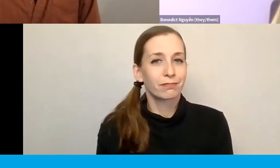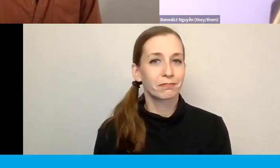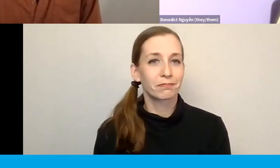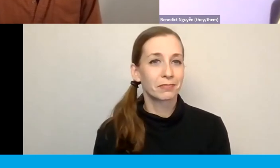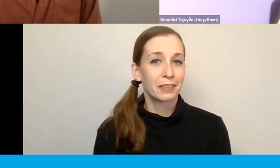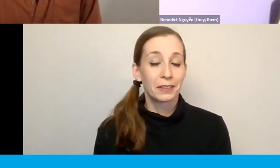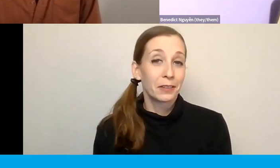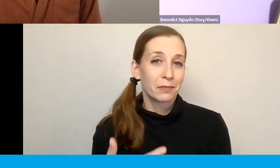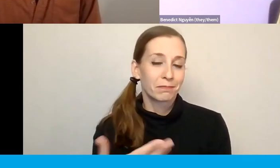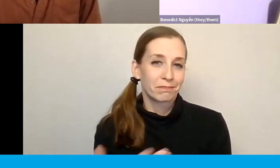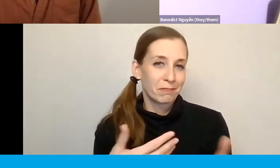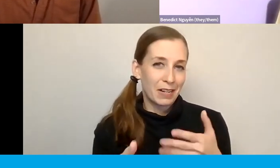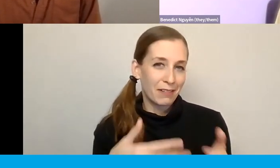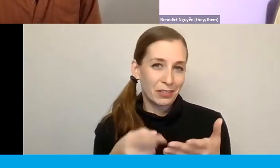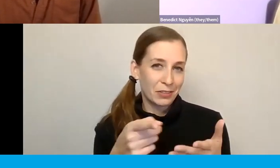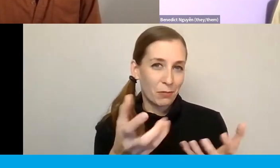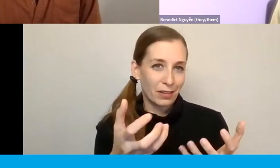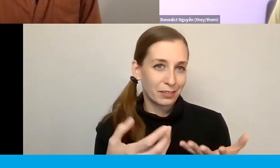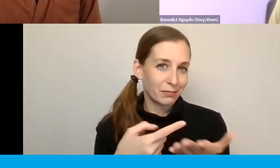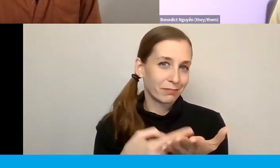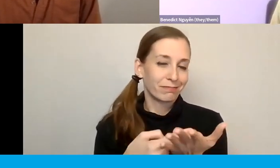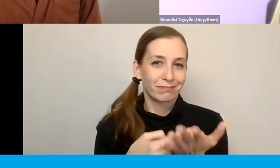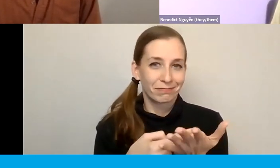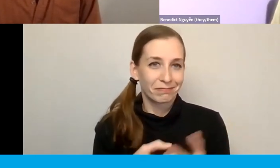those in play? Yeah.